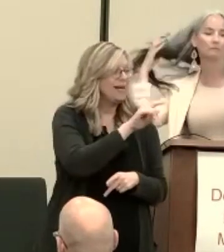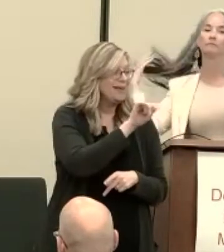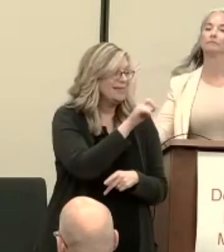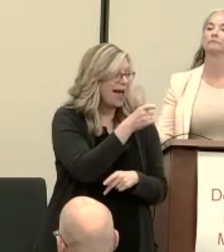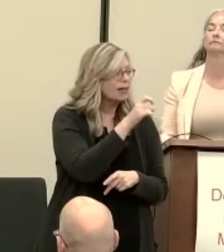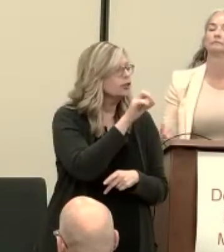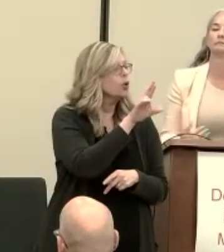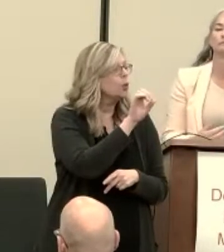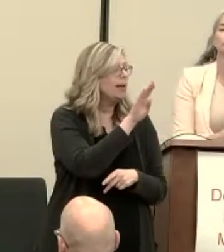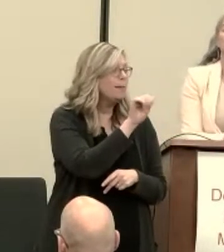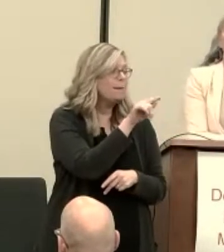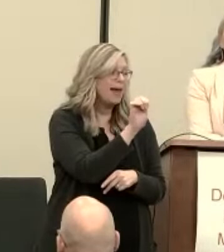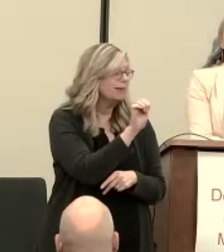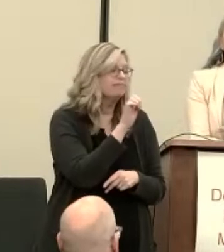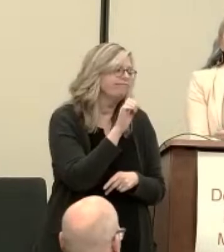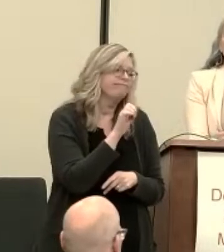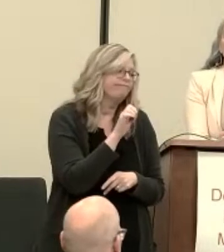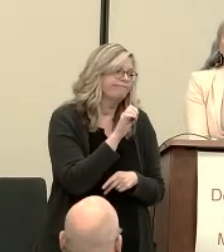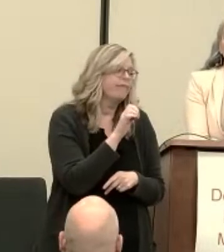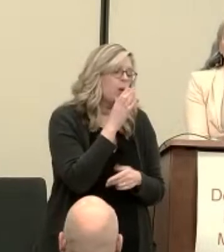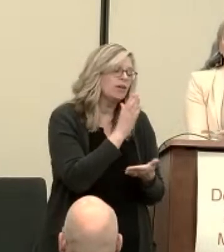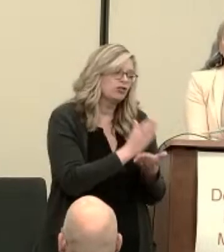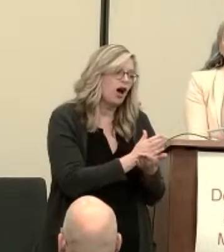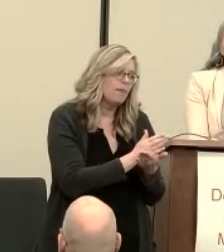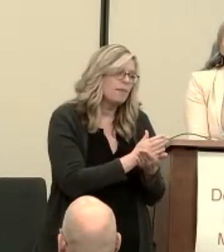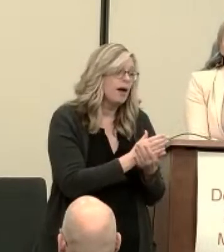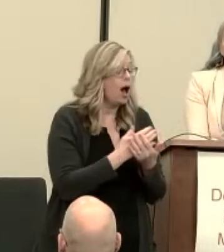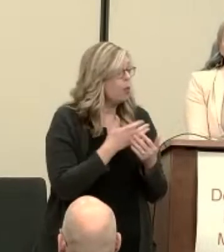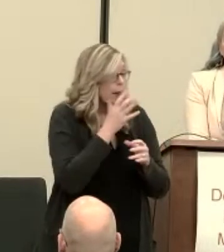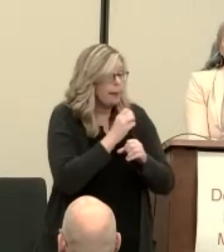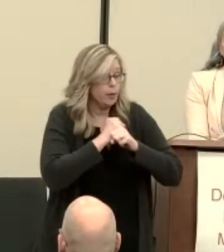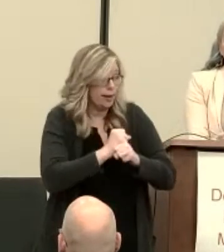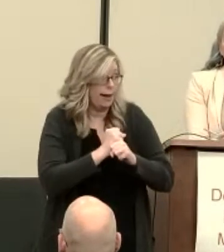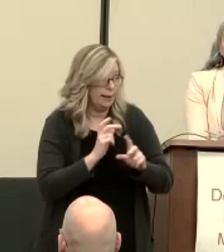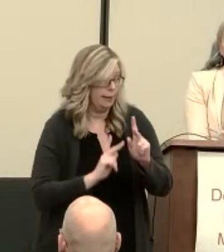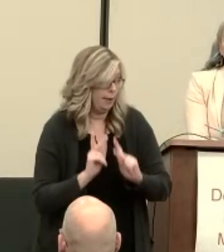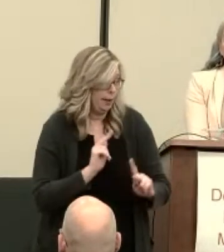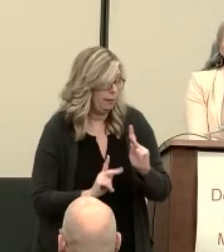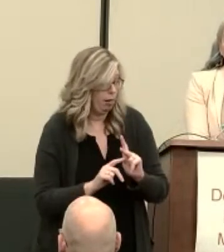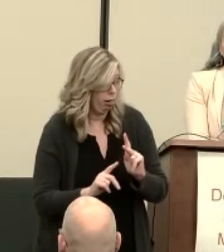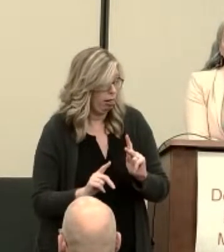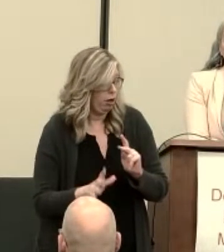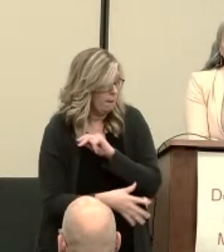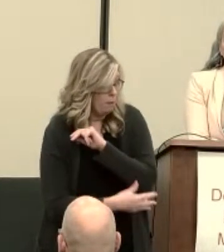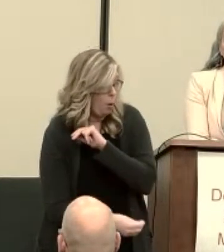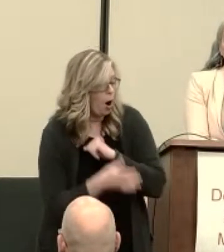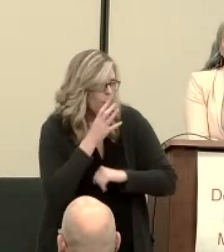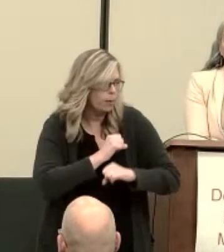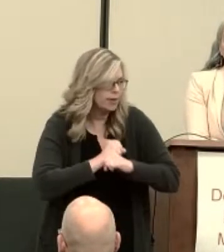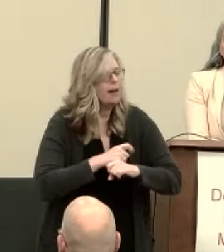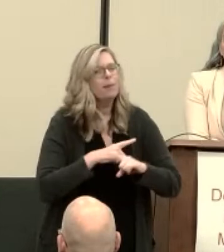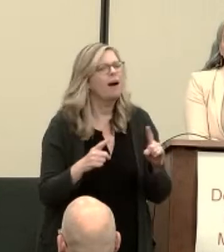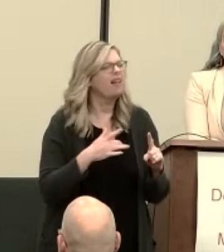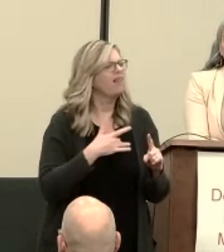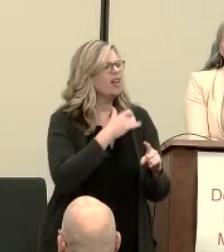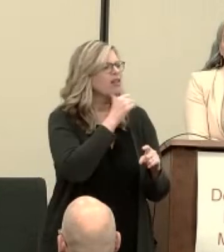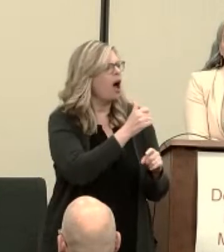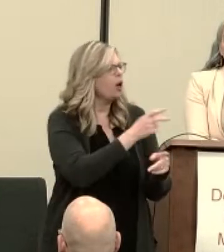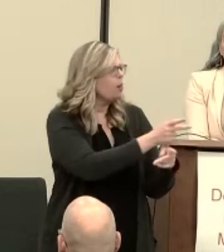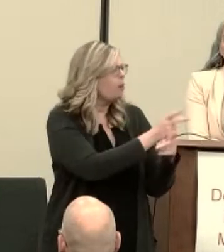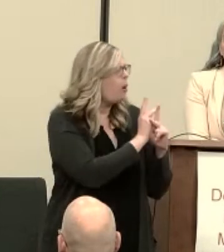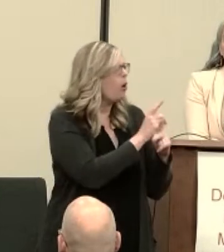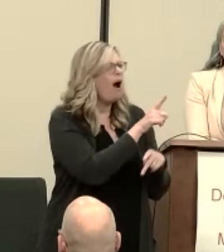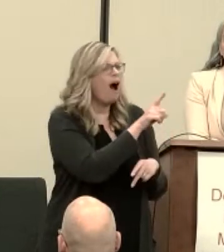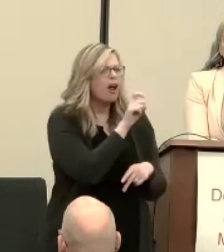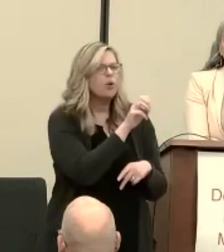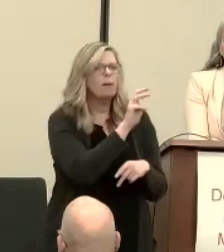for the, we'll protect people at the bottom who need to be protected. But we don't think we should be borrowing hundreds of millions of dollars and sending it to people who live